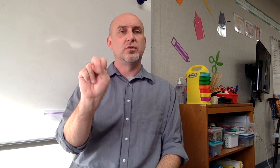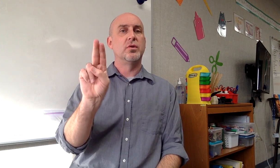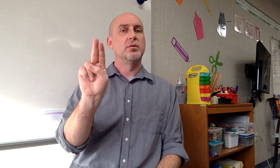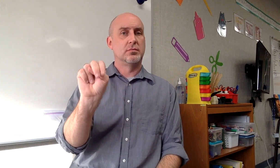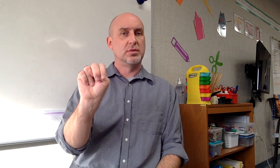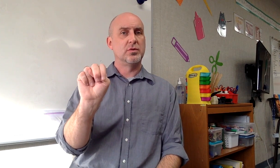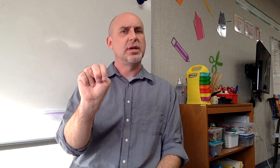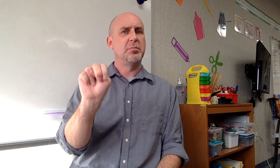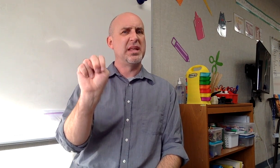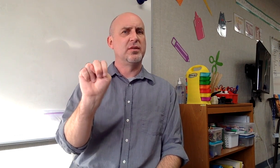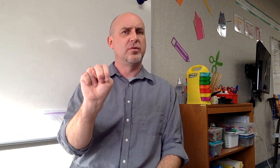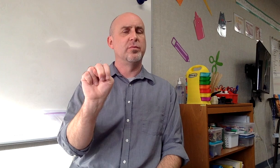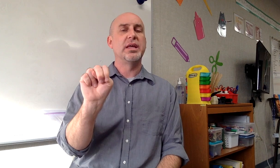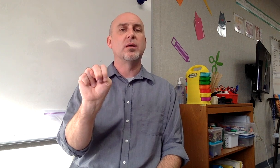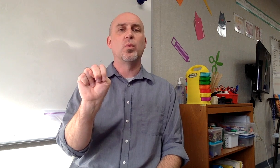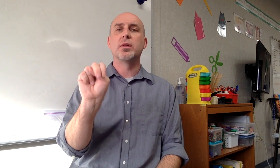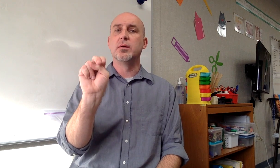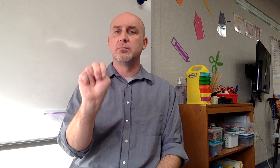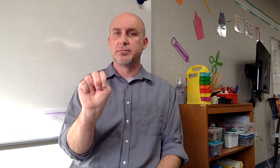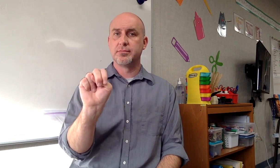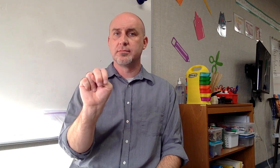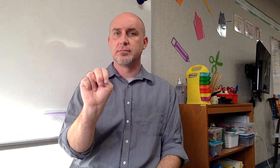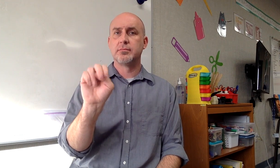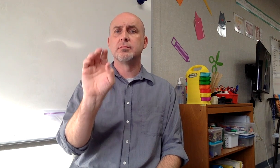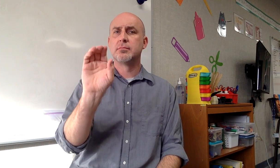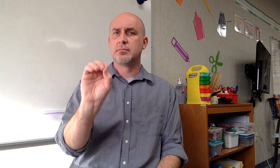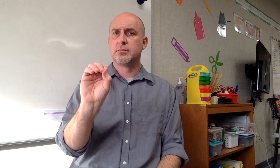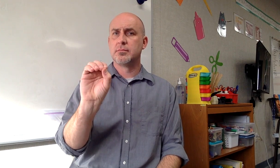over. So I'll try to bend it over, make it more clear.